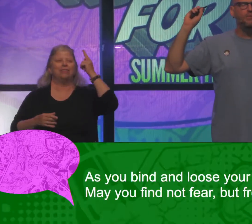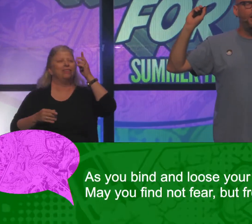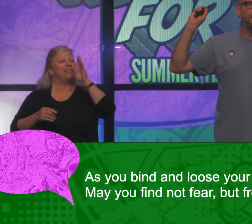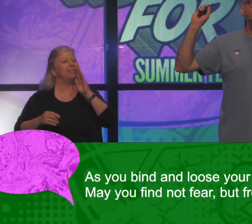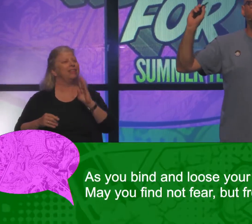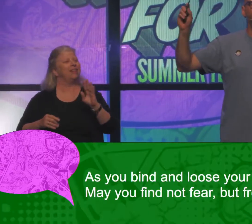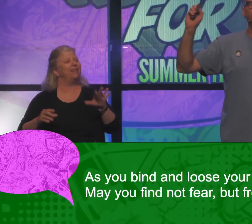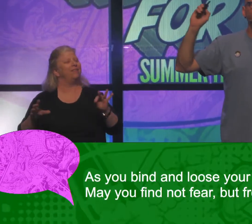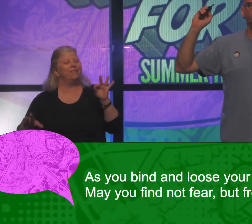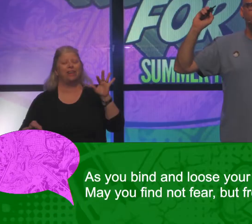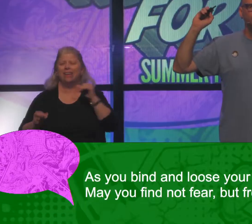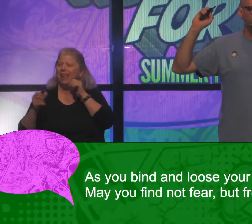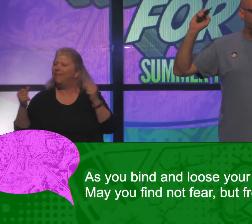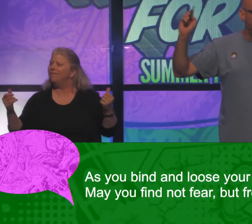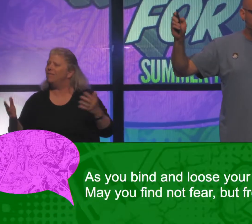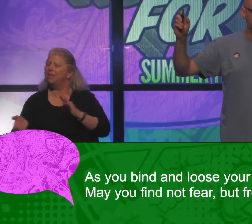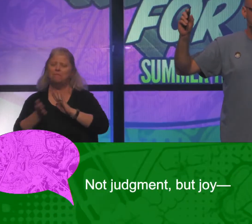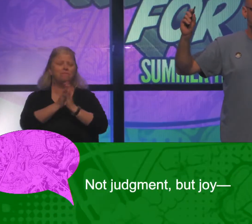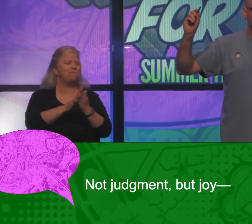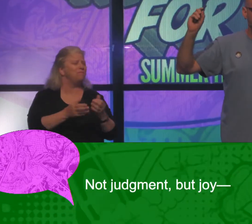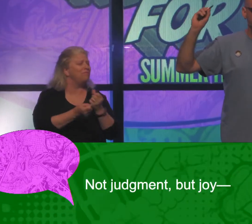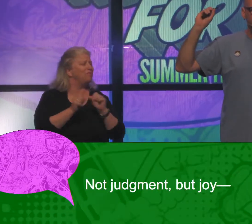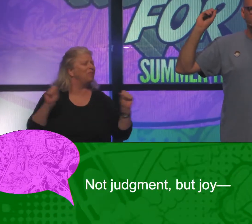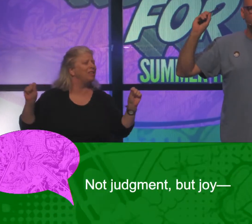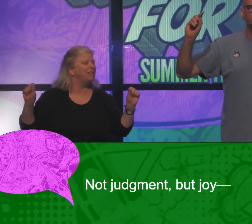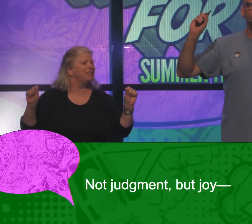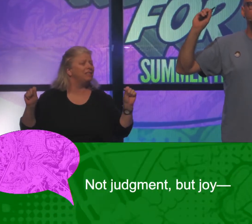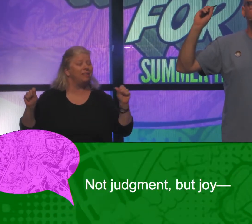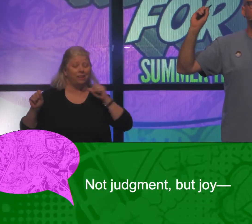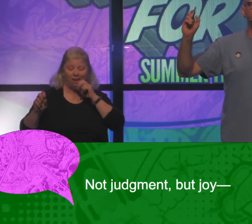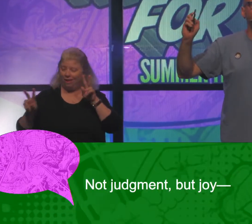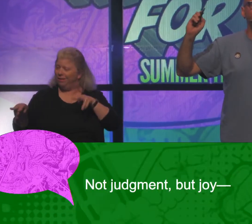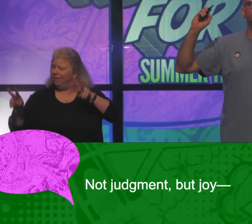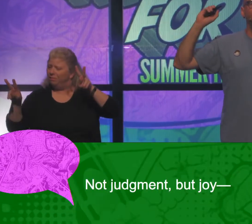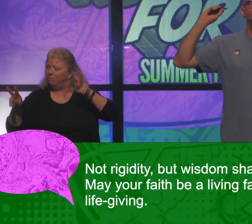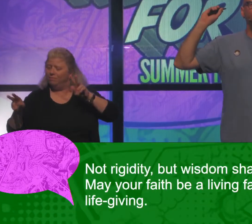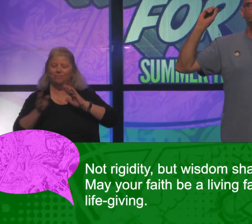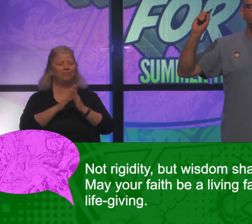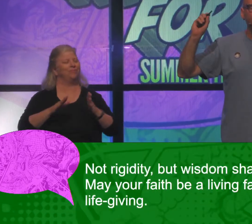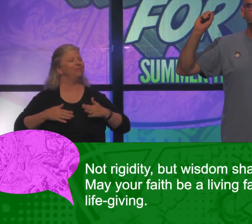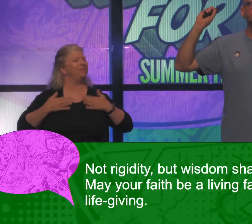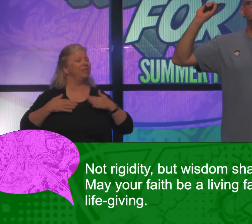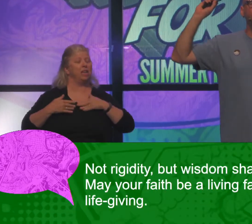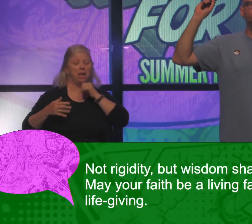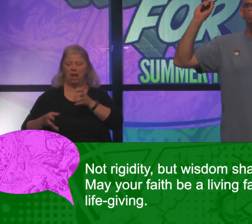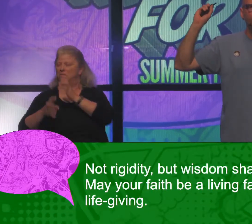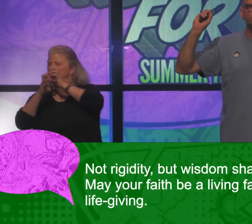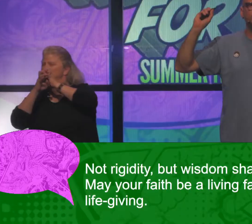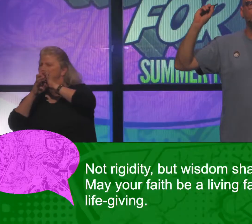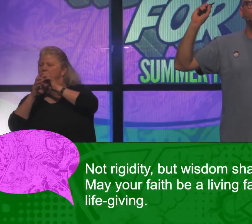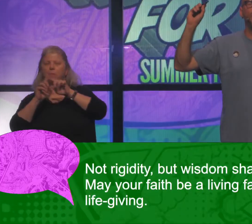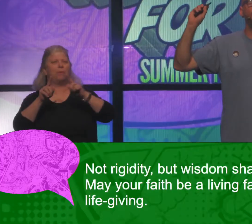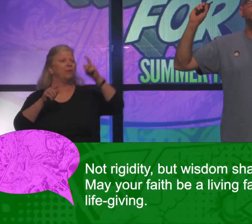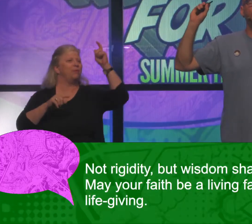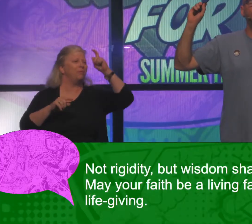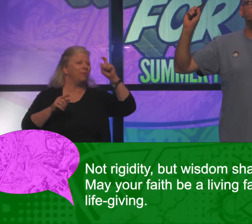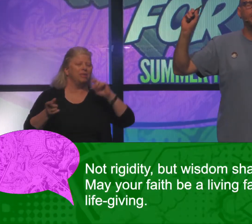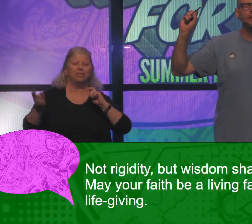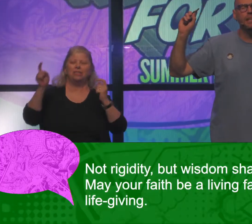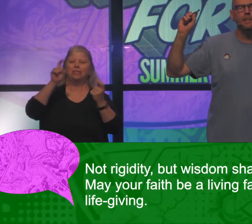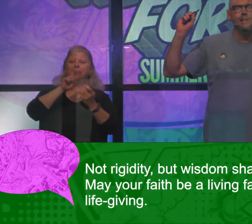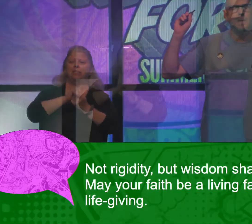may you find not fear, but freedom, not judgment, but joy, not rigidity, but wisdom shaped